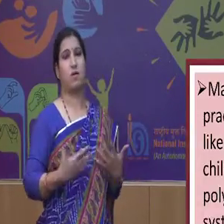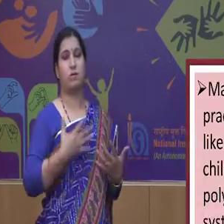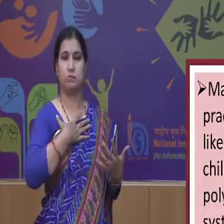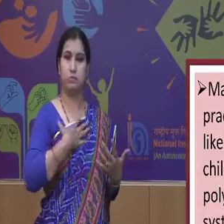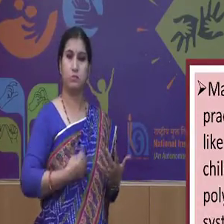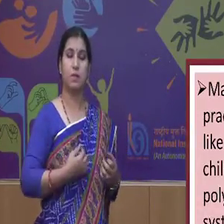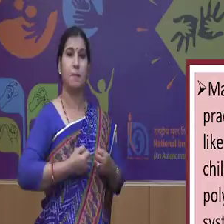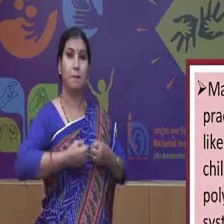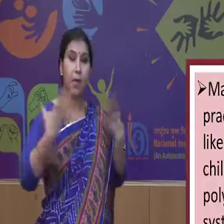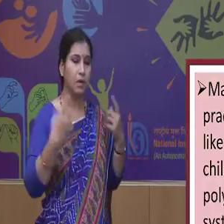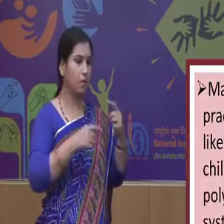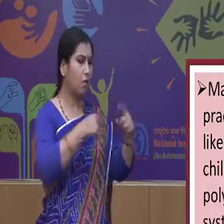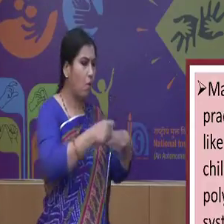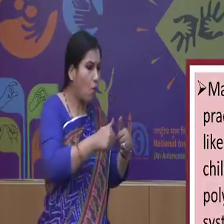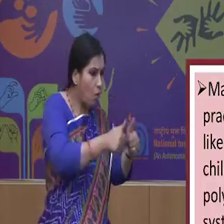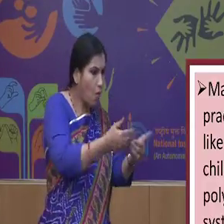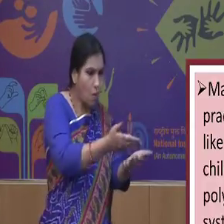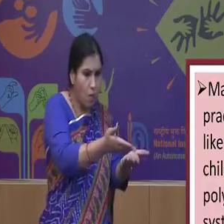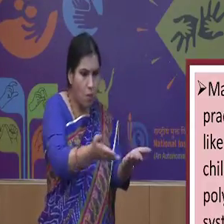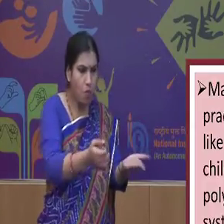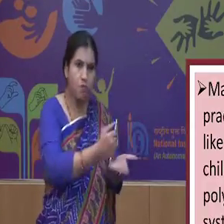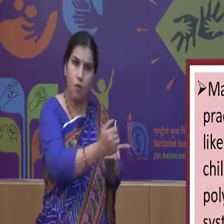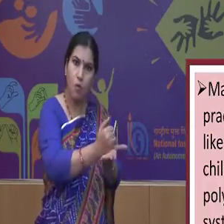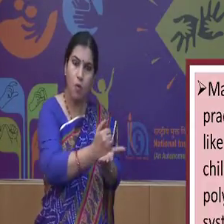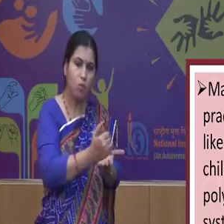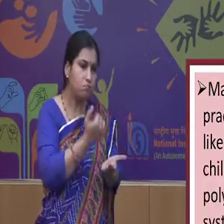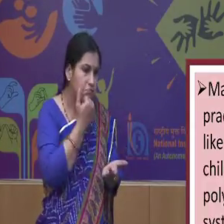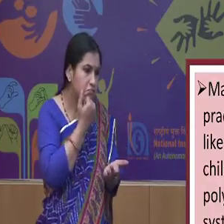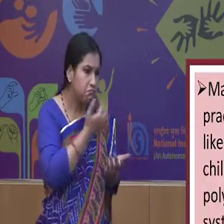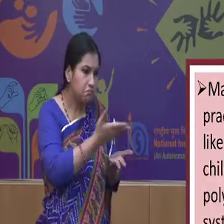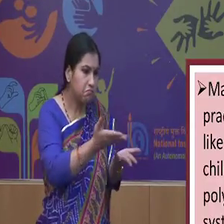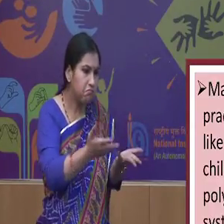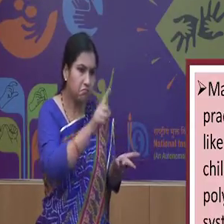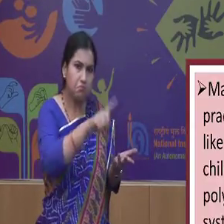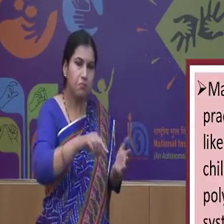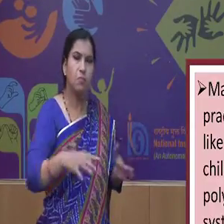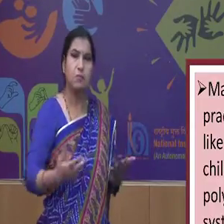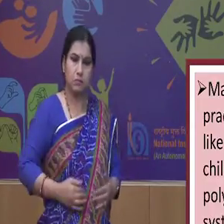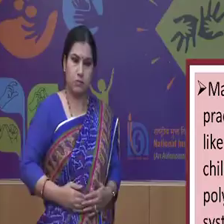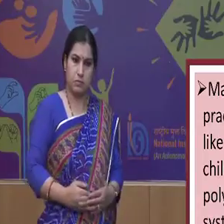Many evil social practices were followed, like female infanticides